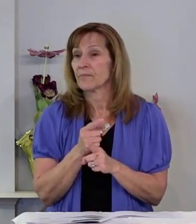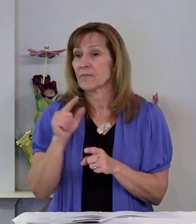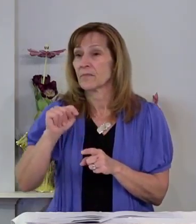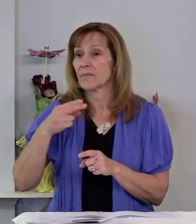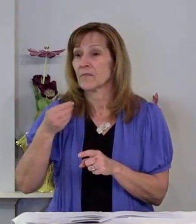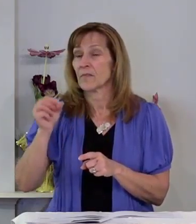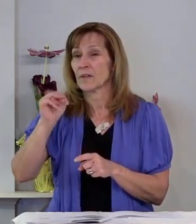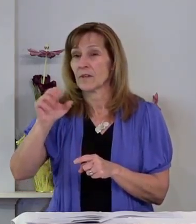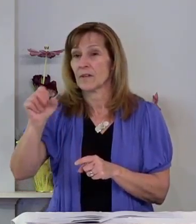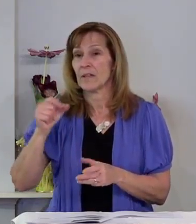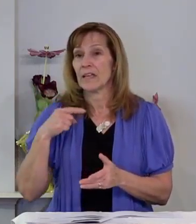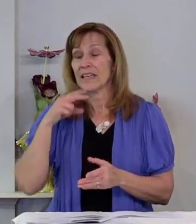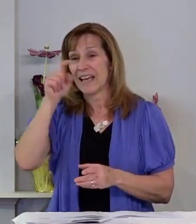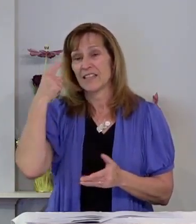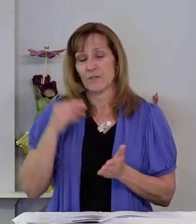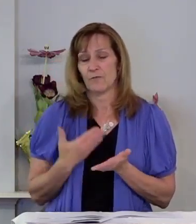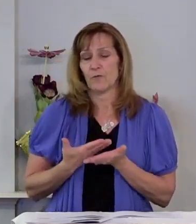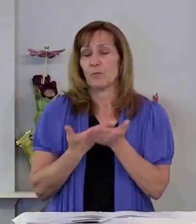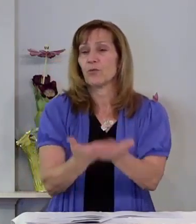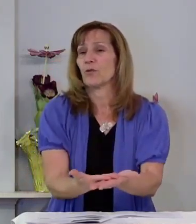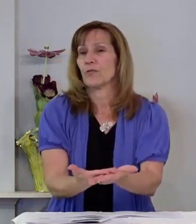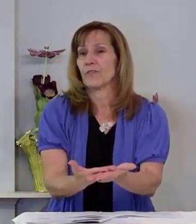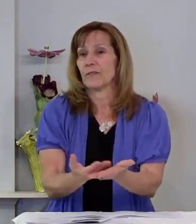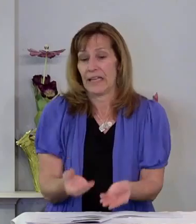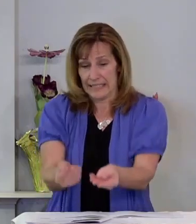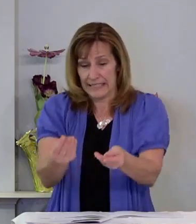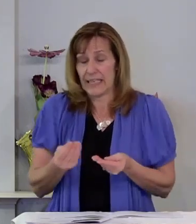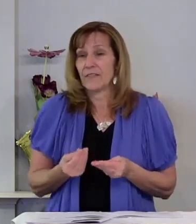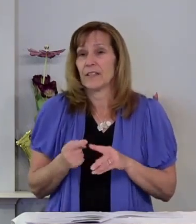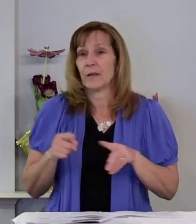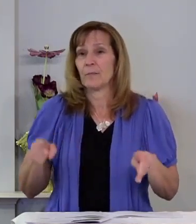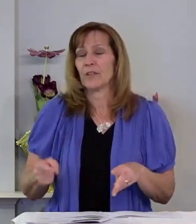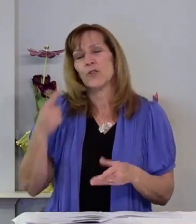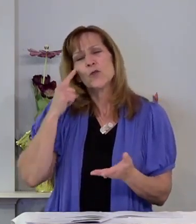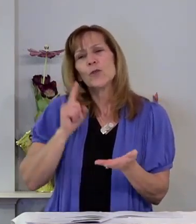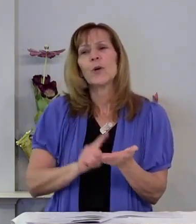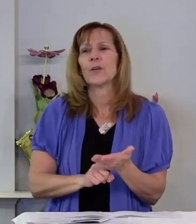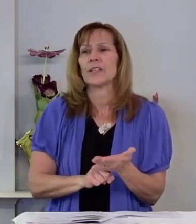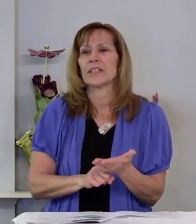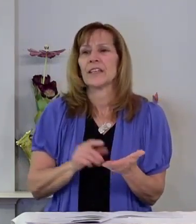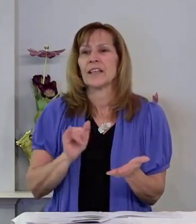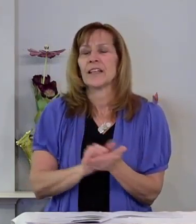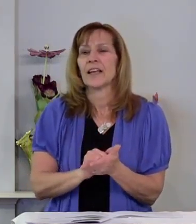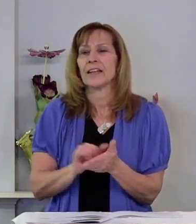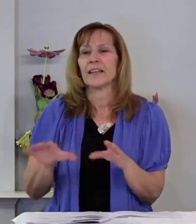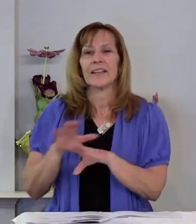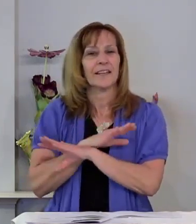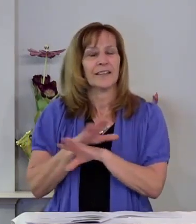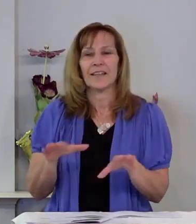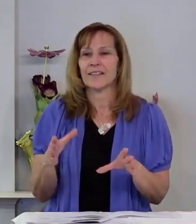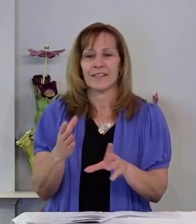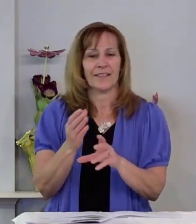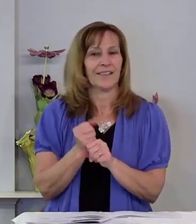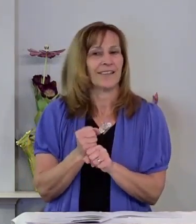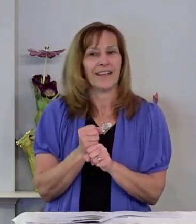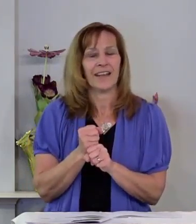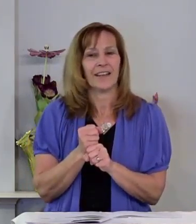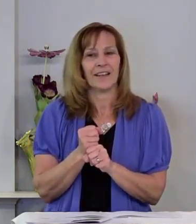Thomas asks for proof, and it's given to him, but do you notice that he does not take it?